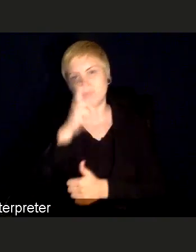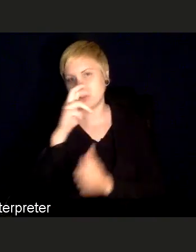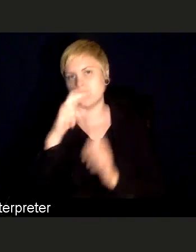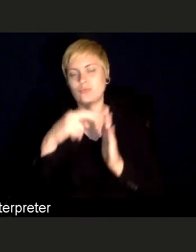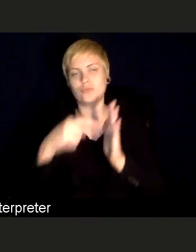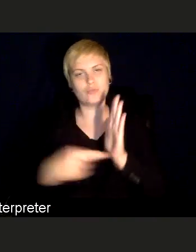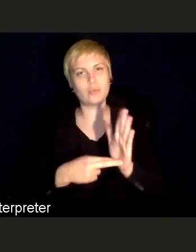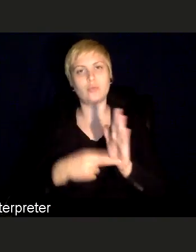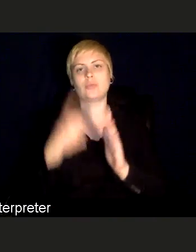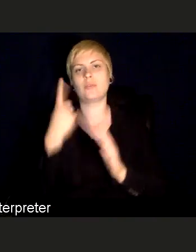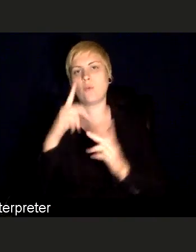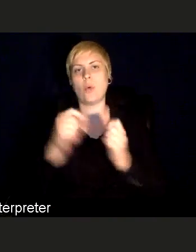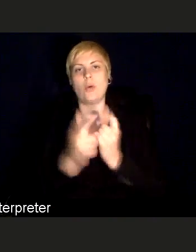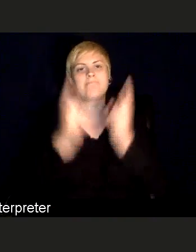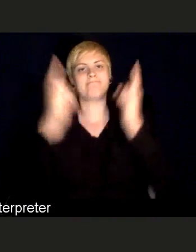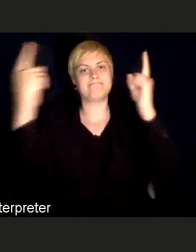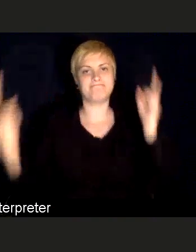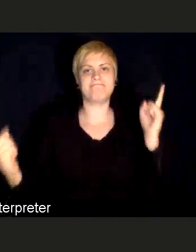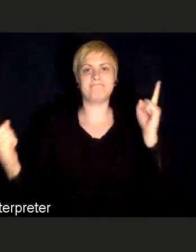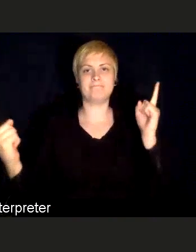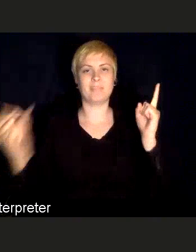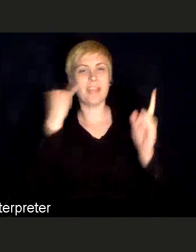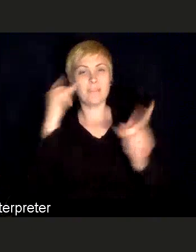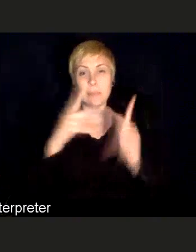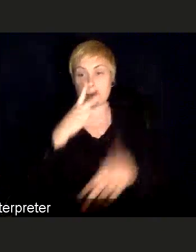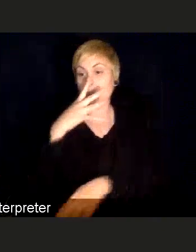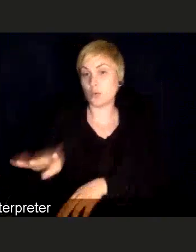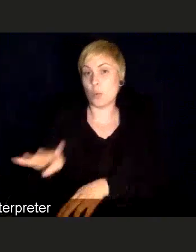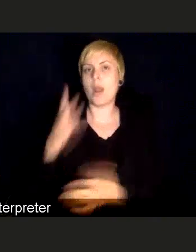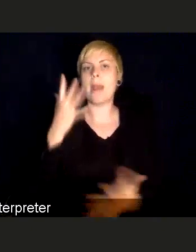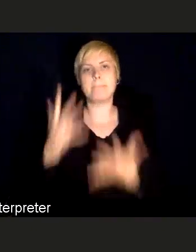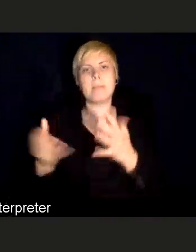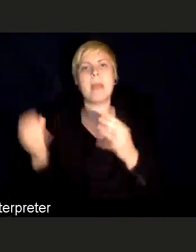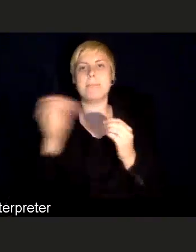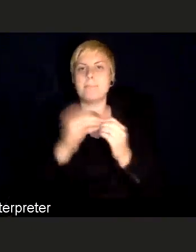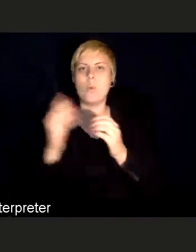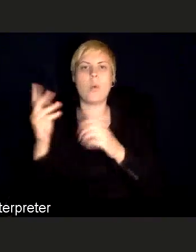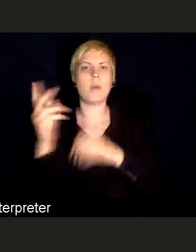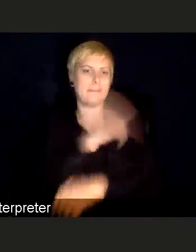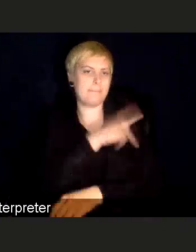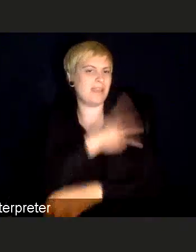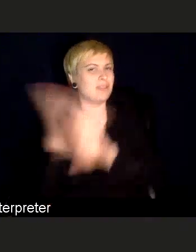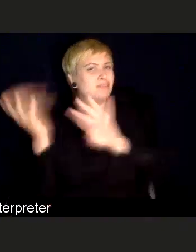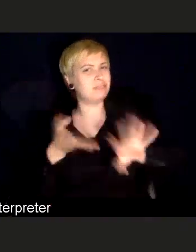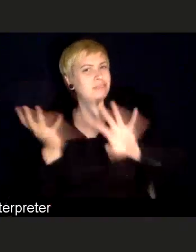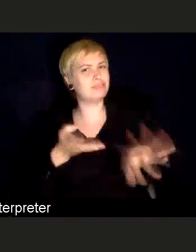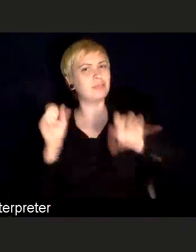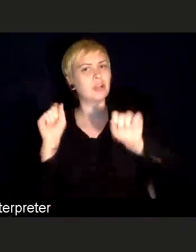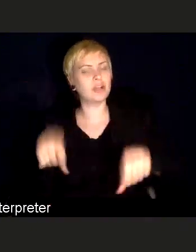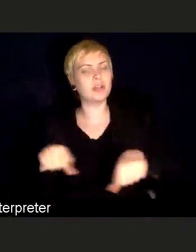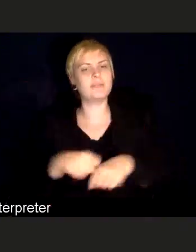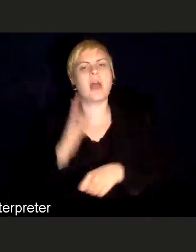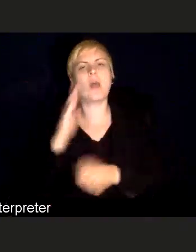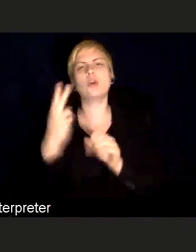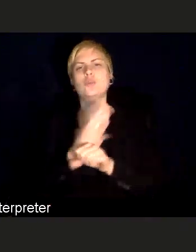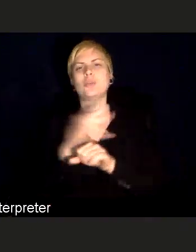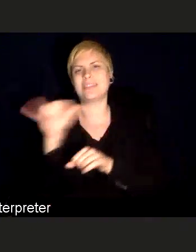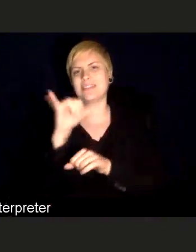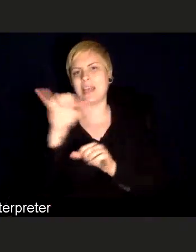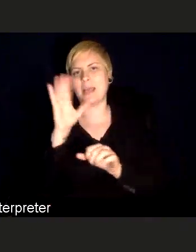distancing requirements that are in place now. So I'll use the same thing that Dr. Chasanov